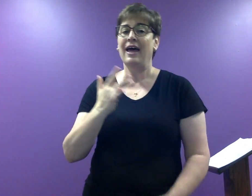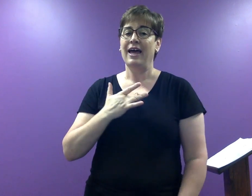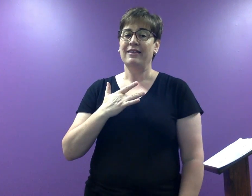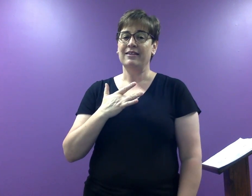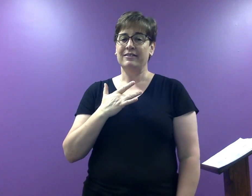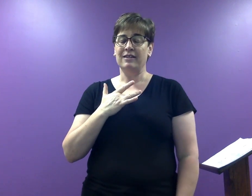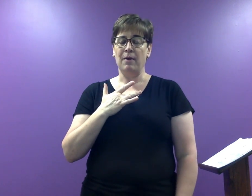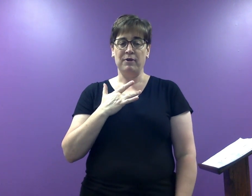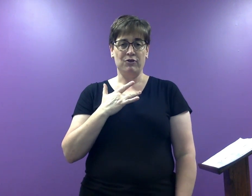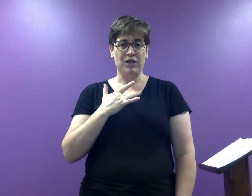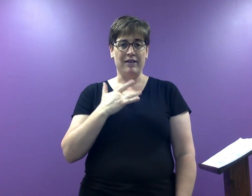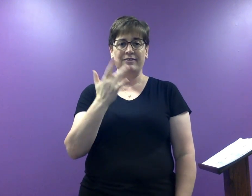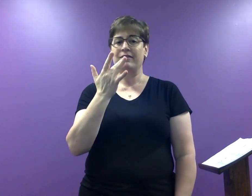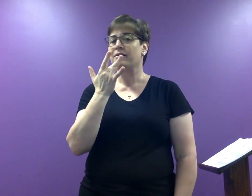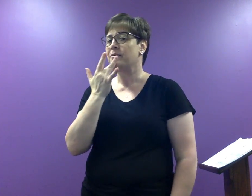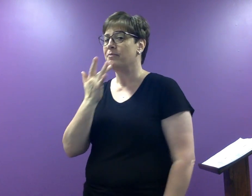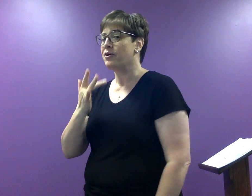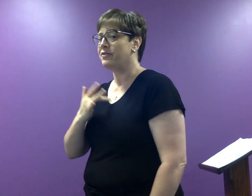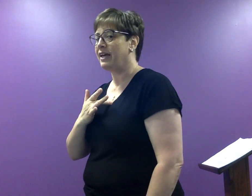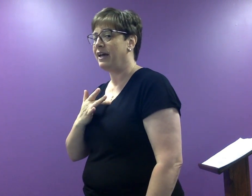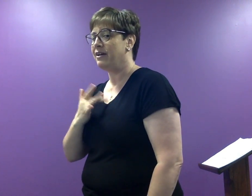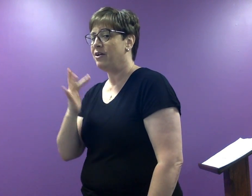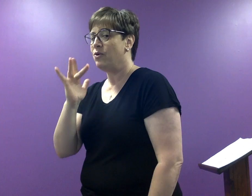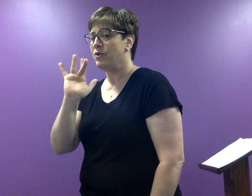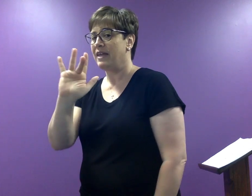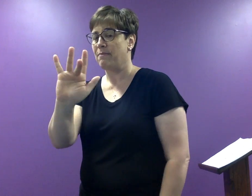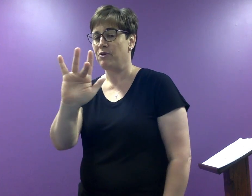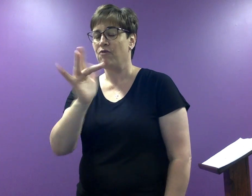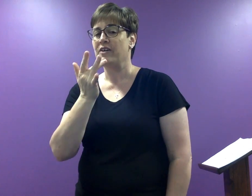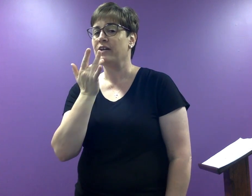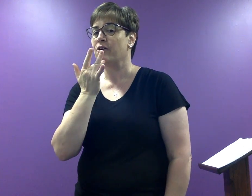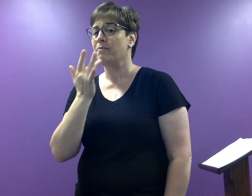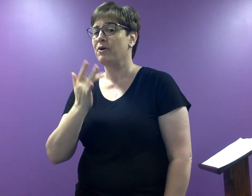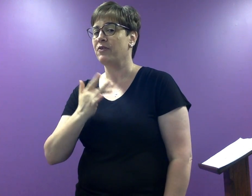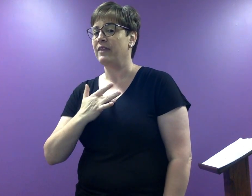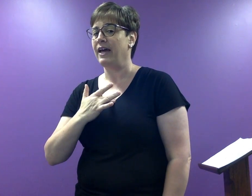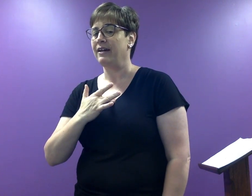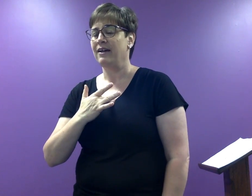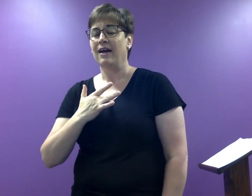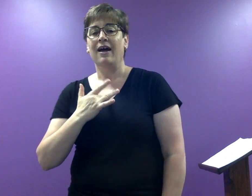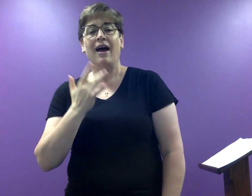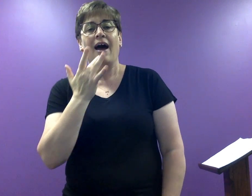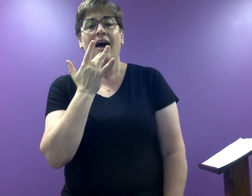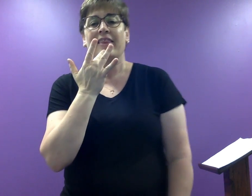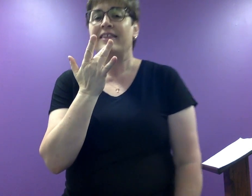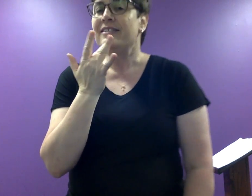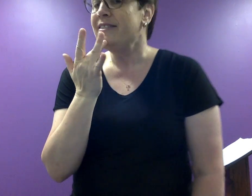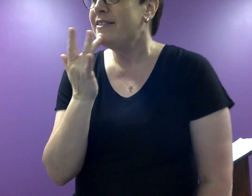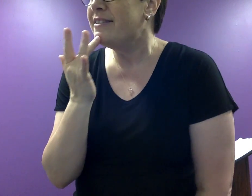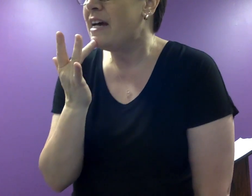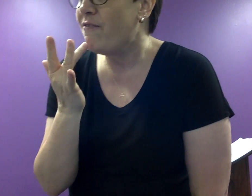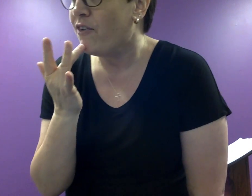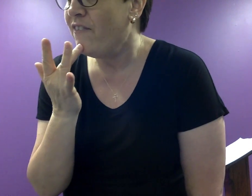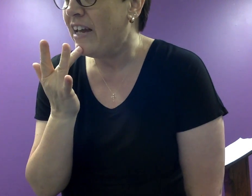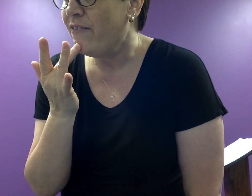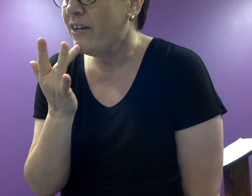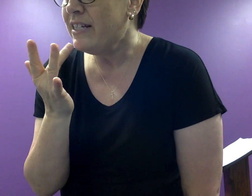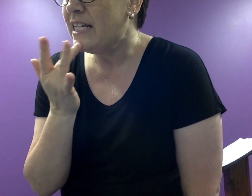and then the top of your chest, birthday, with that middle finger, birthday. This is the sign for favorite, and it's